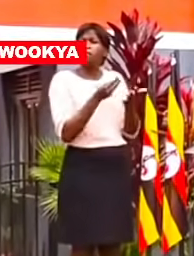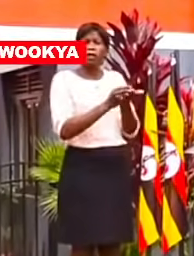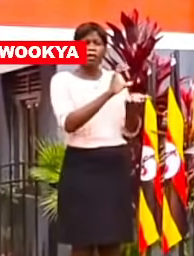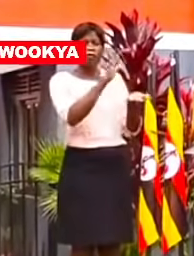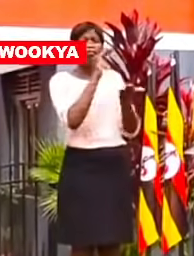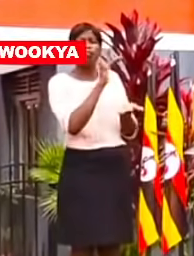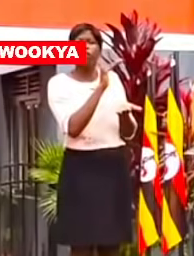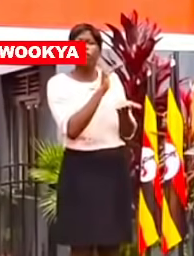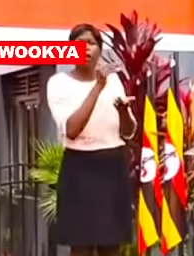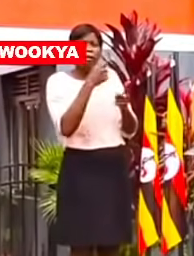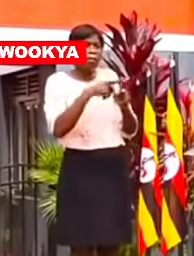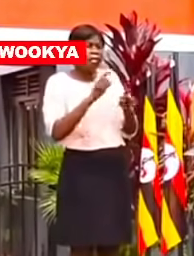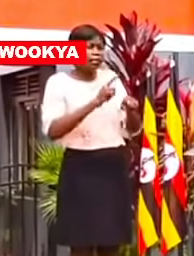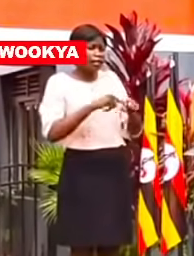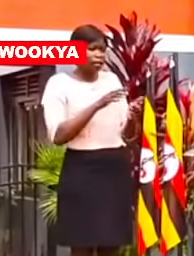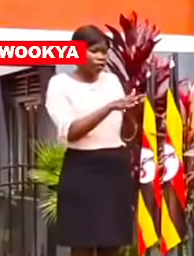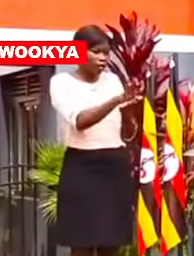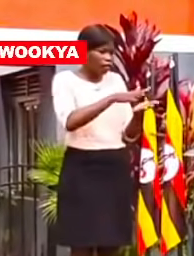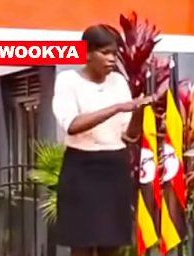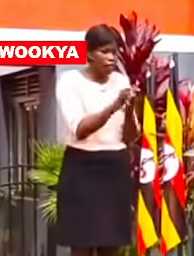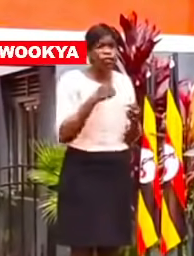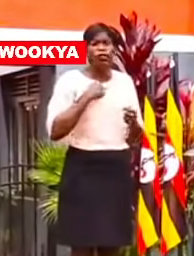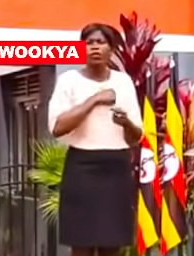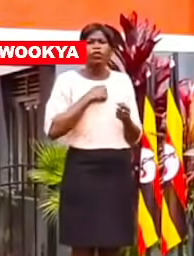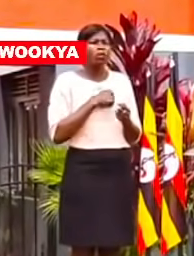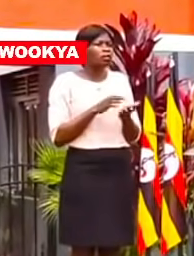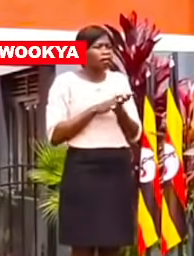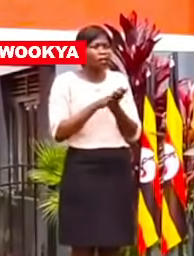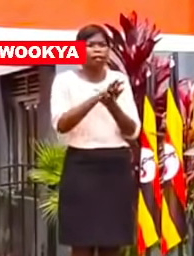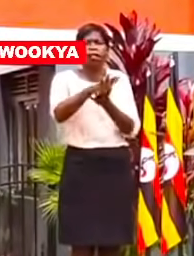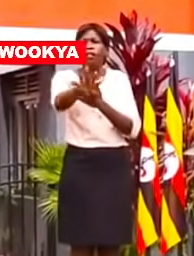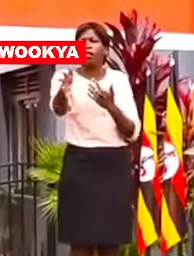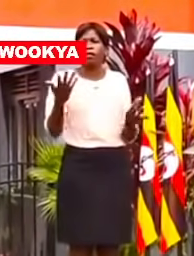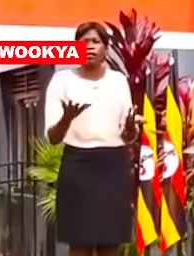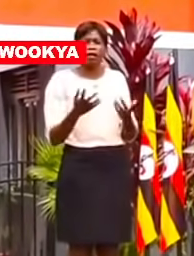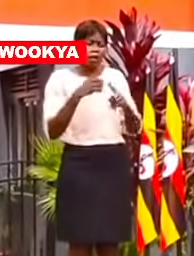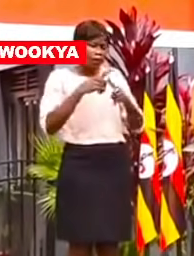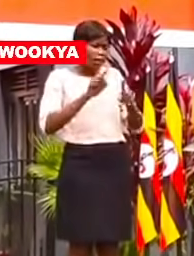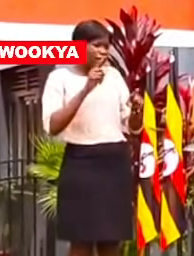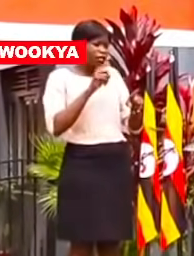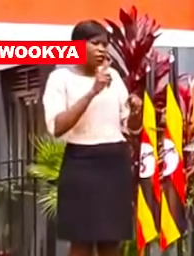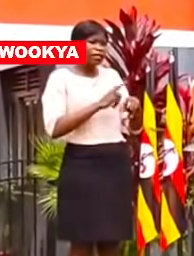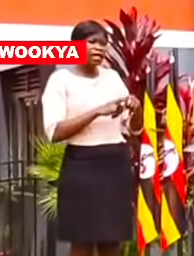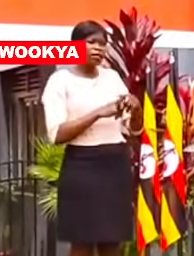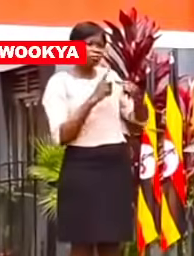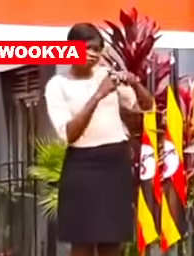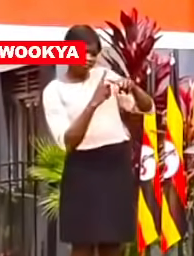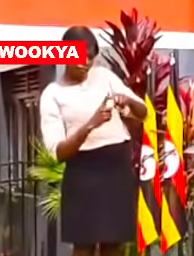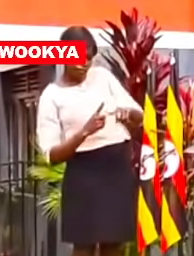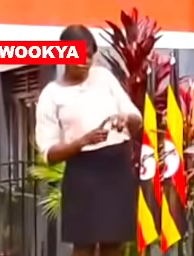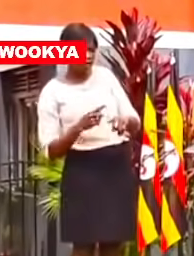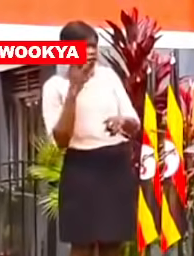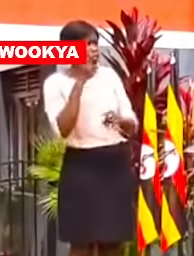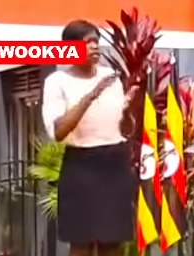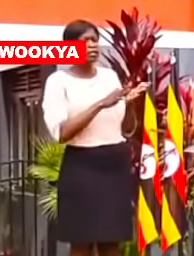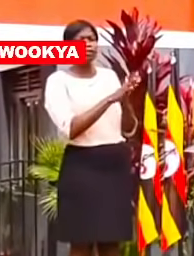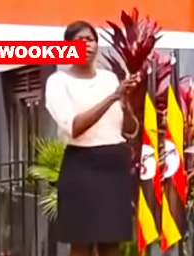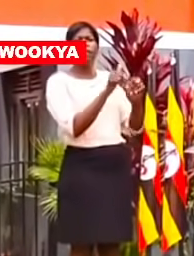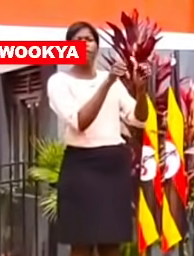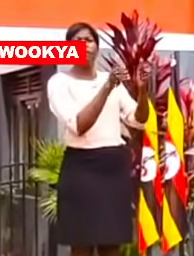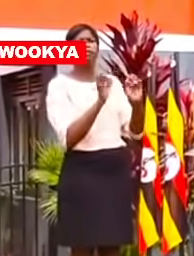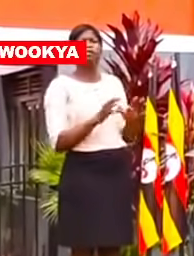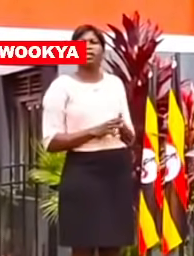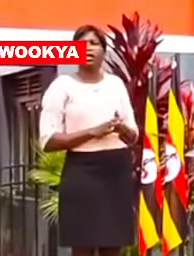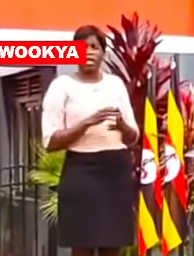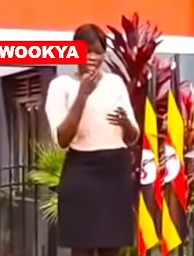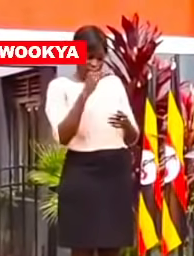things. When you look at classified, it is in trillions of shillings, 3.8 trillion classified. But what is it